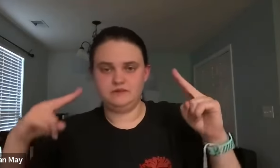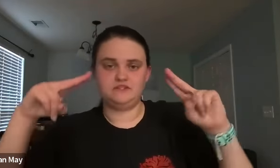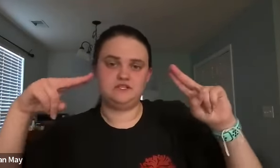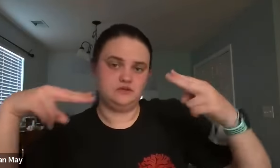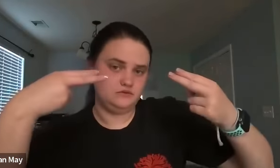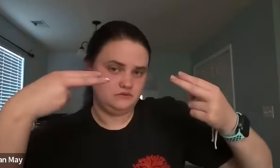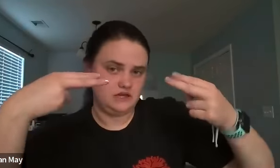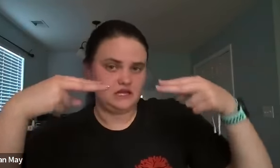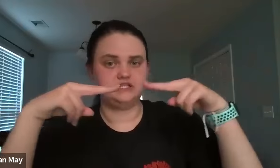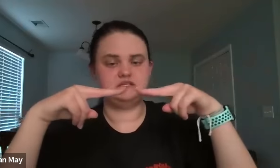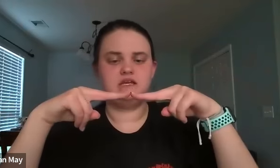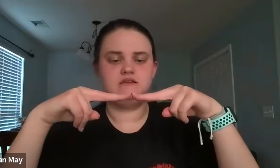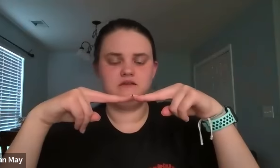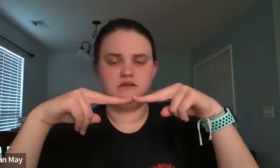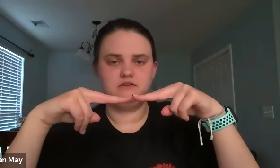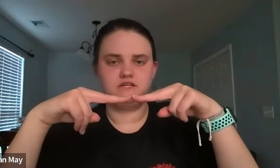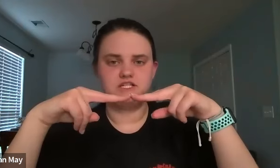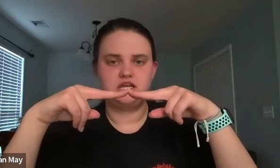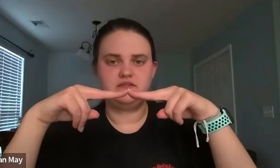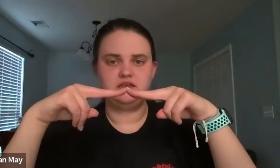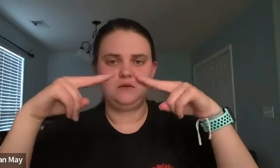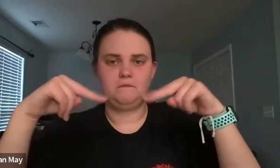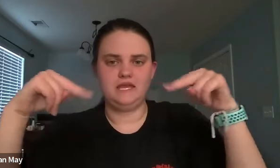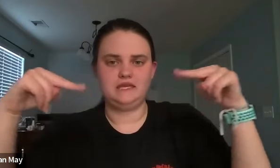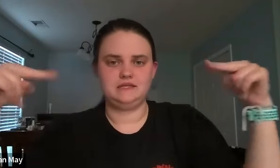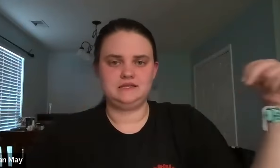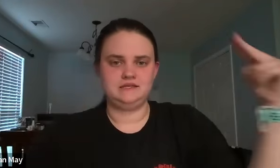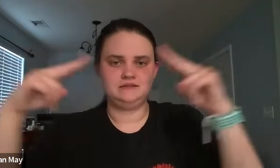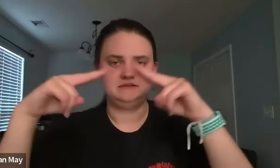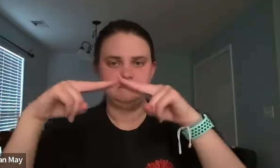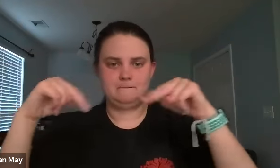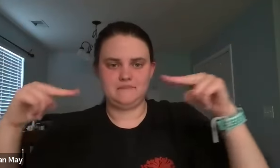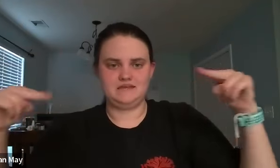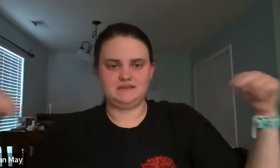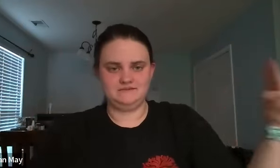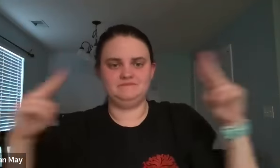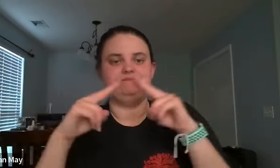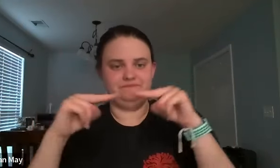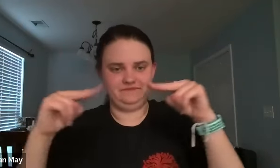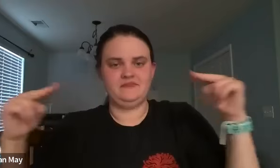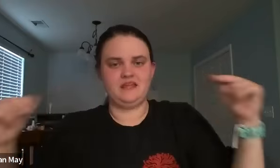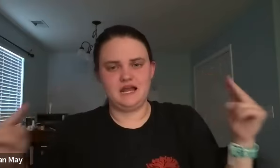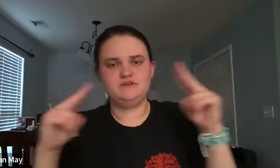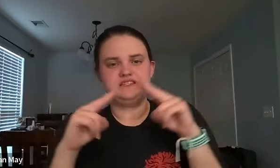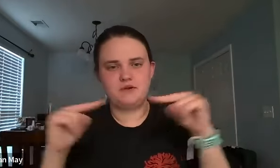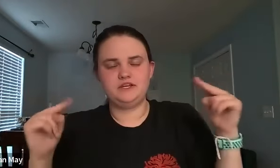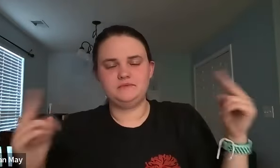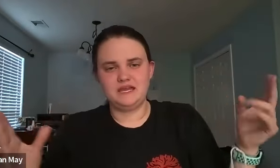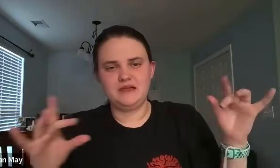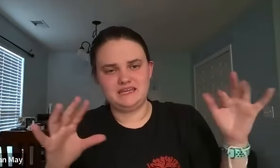the two H's again. They're touching, and then they go bacon, bacon. And I always think about when you make bacon, it